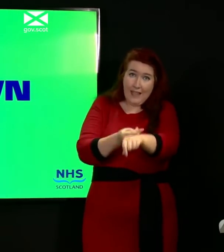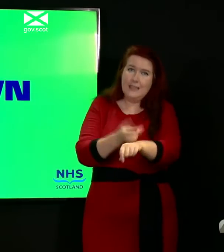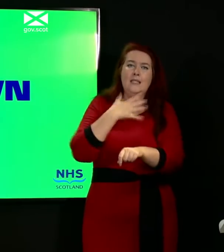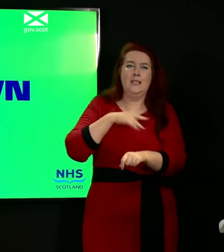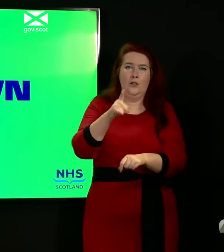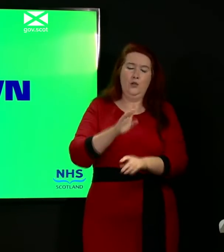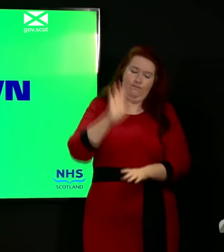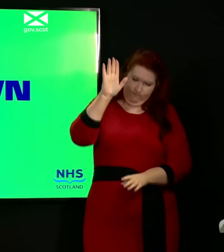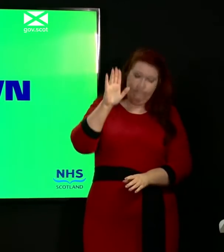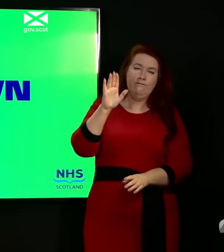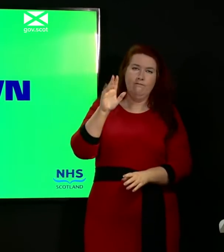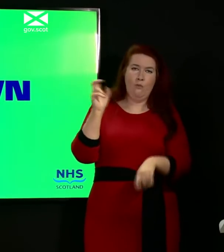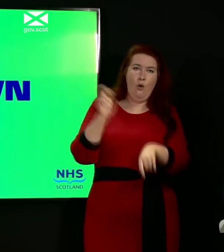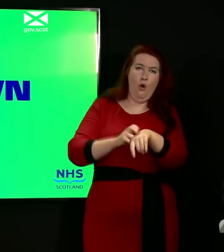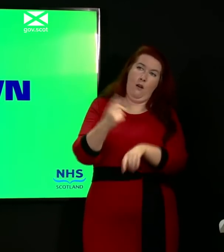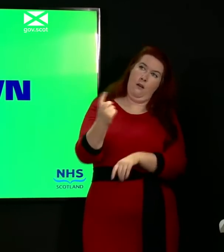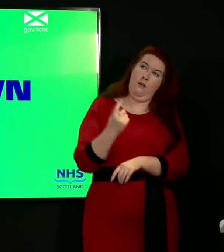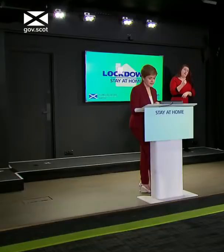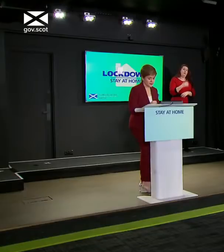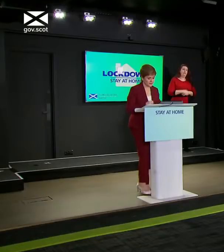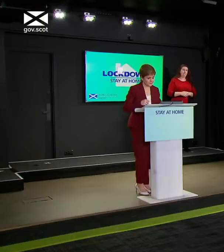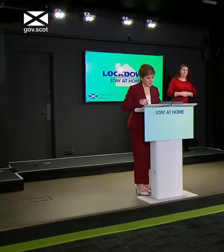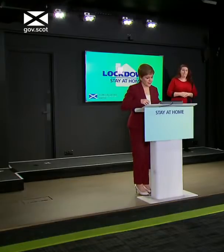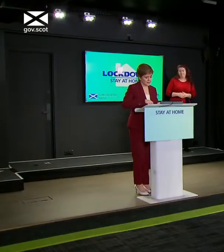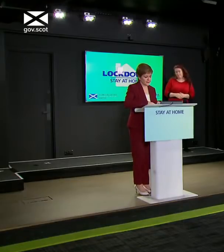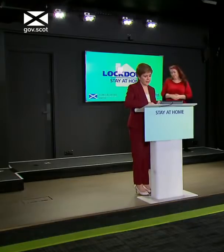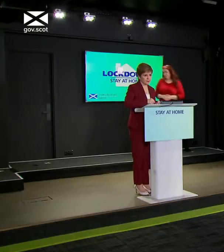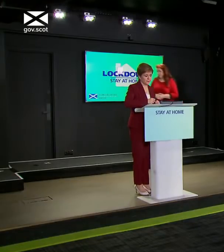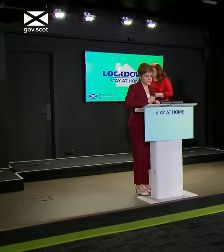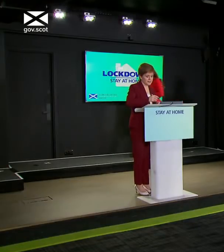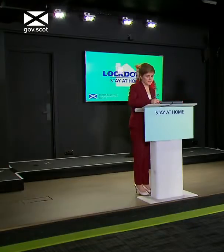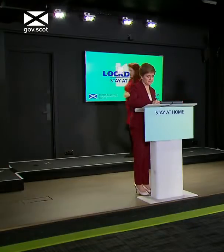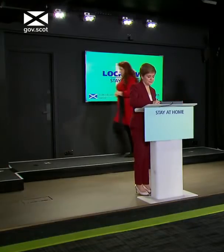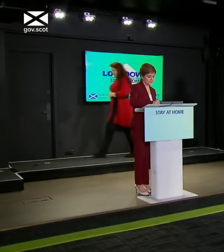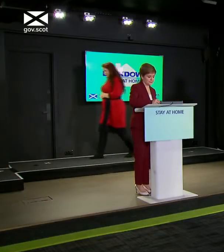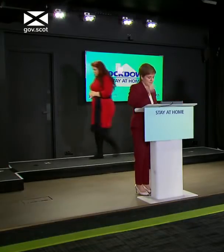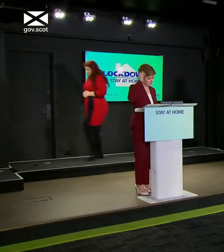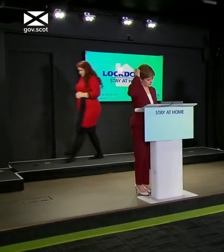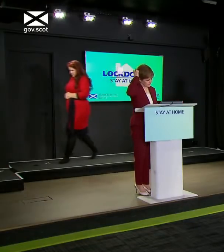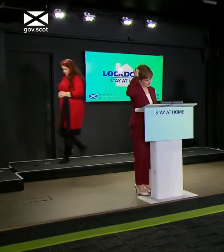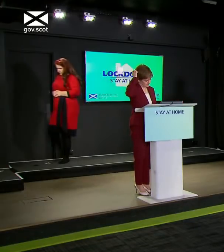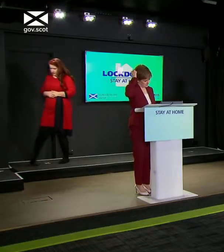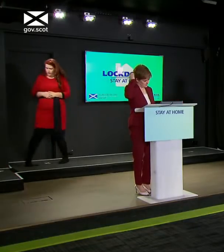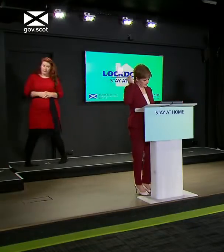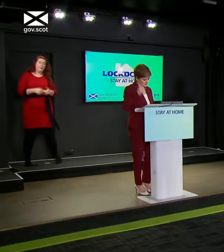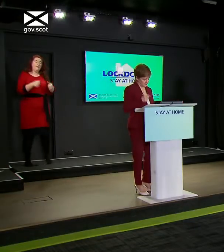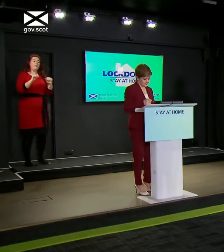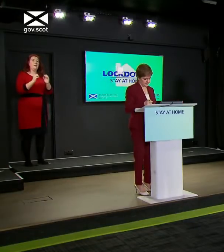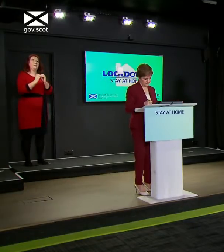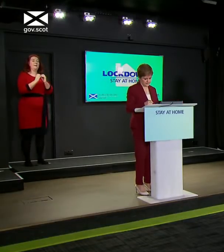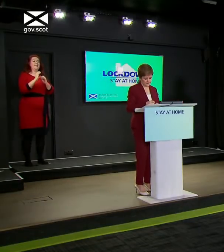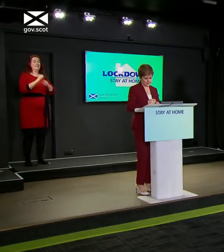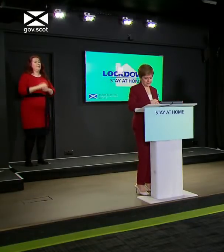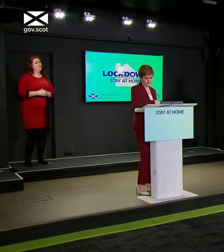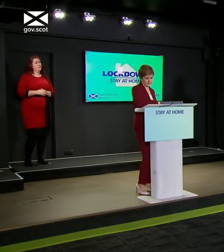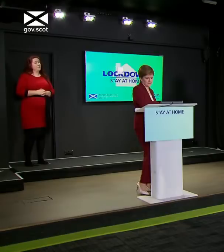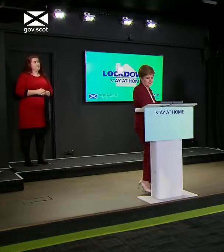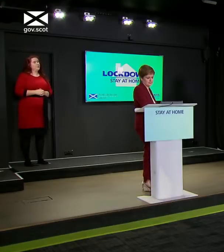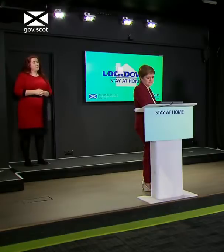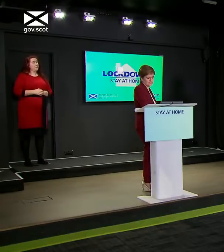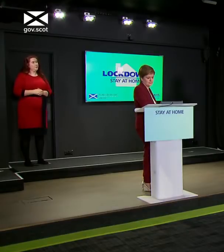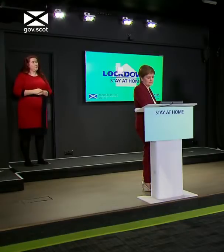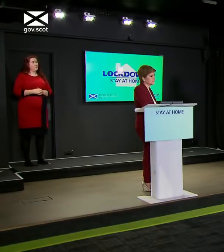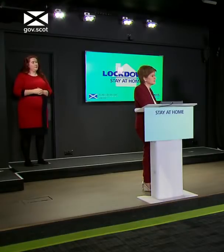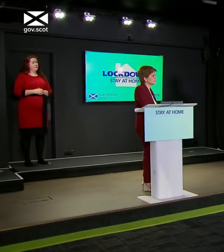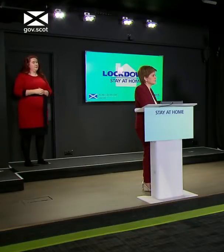really need you to get it. That's the fourth element. All right, Glenn Campbell from BBC. Hello, First Minister. Thank you. I